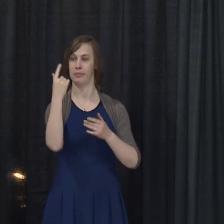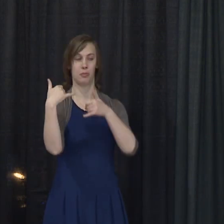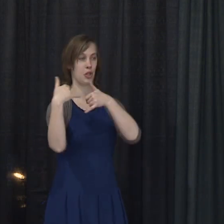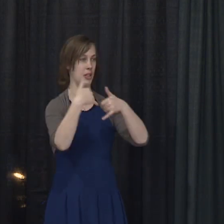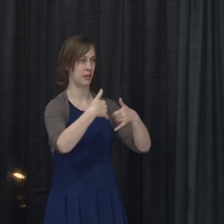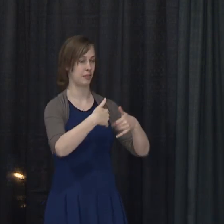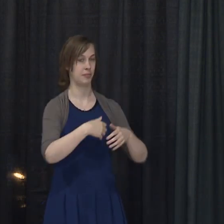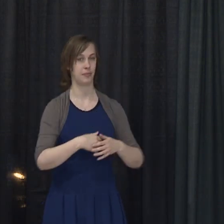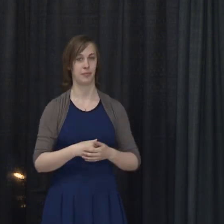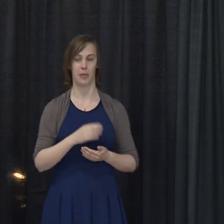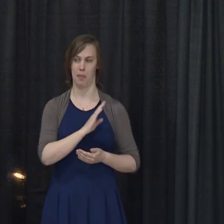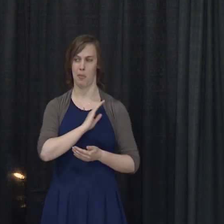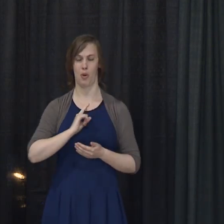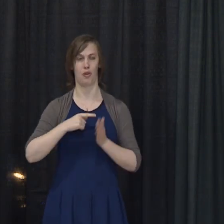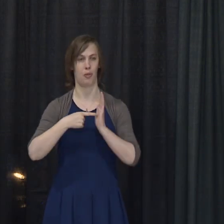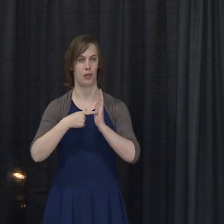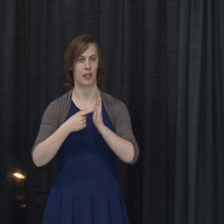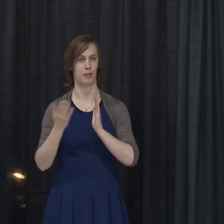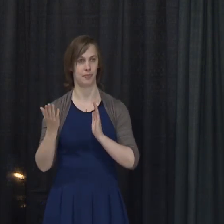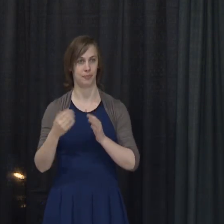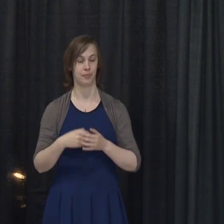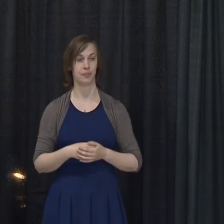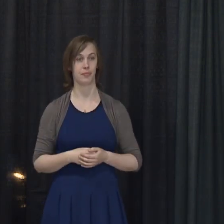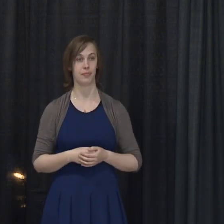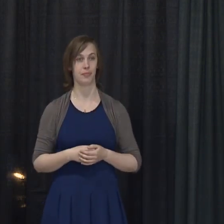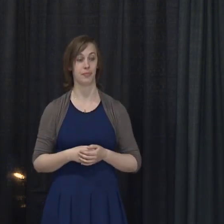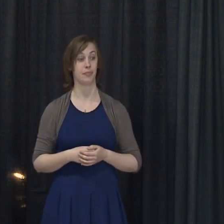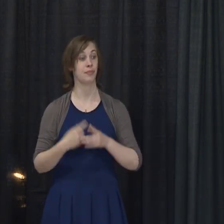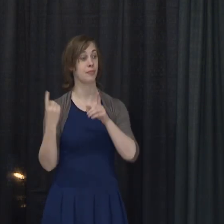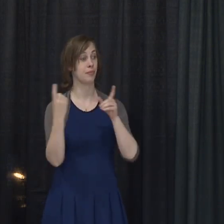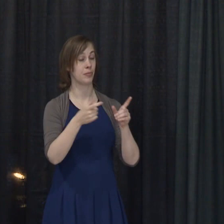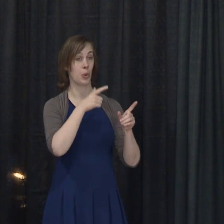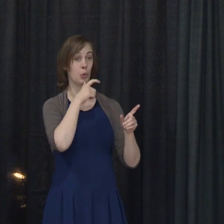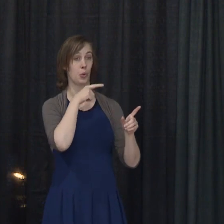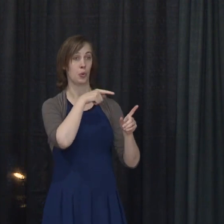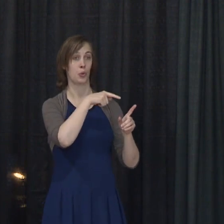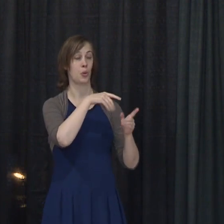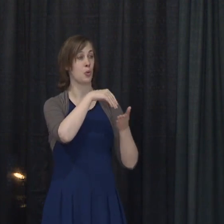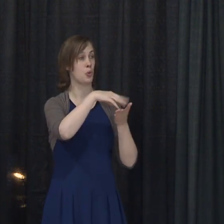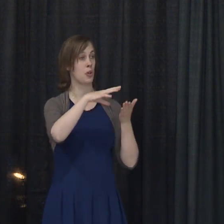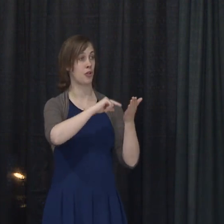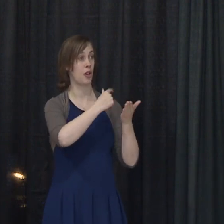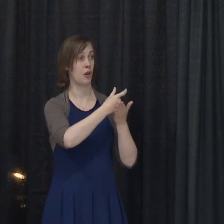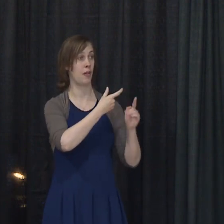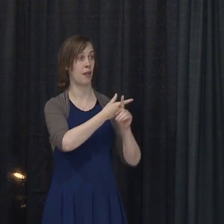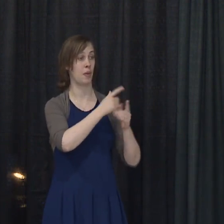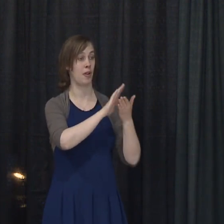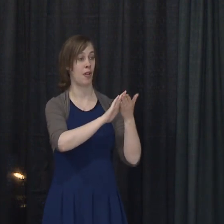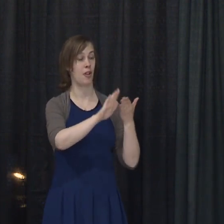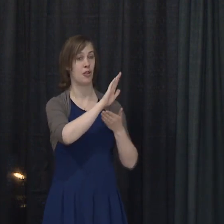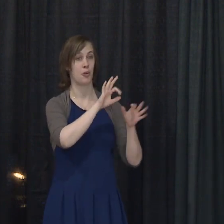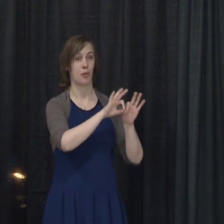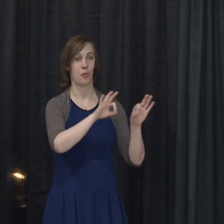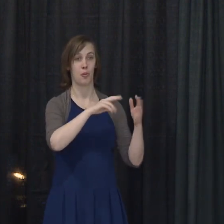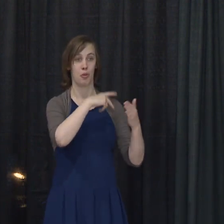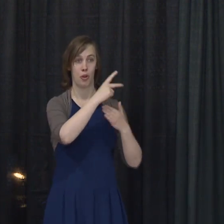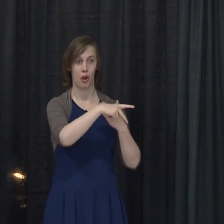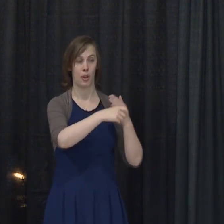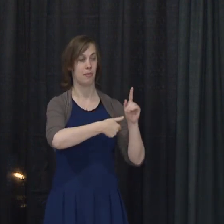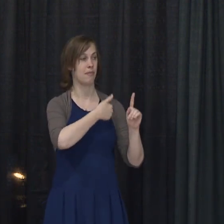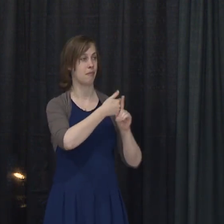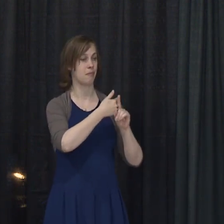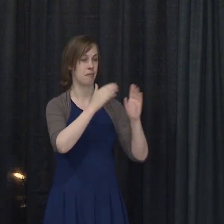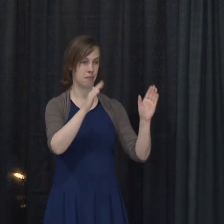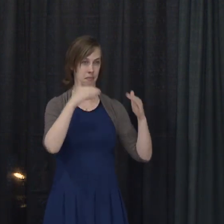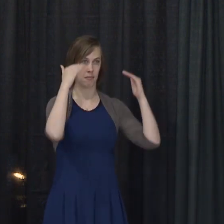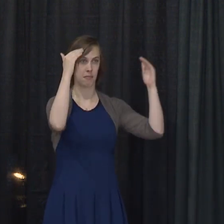The Board of Governors Award is given to a graduating student of a college diploma program who has demonstrated outstanding